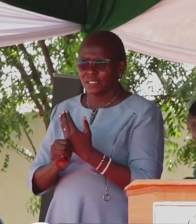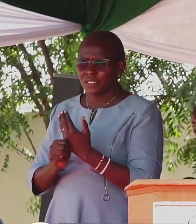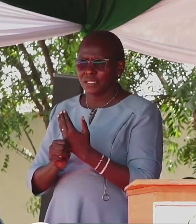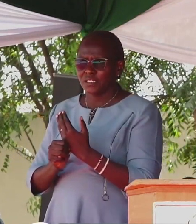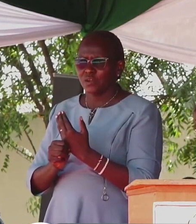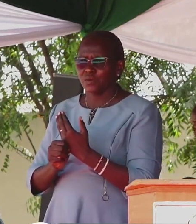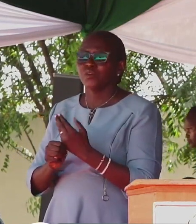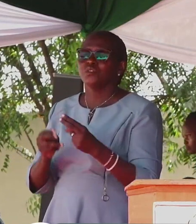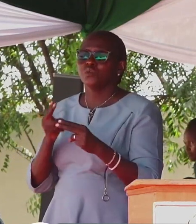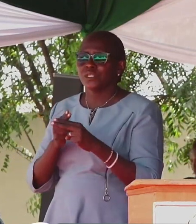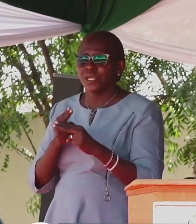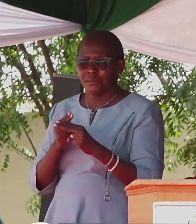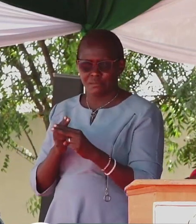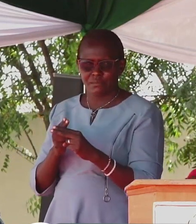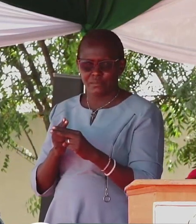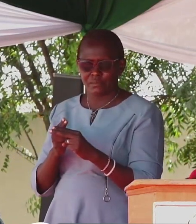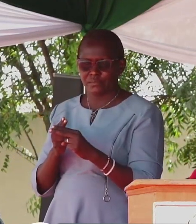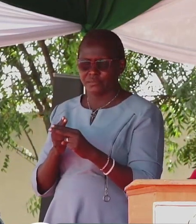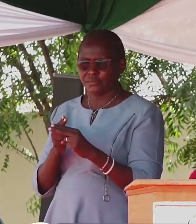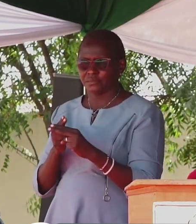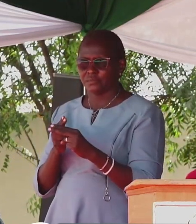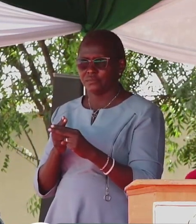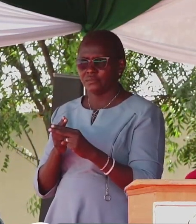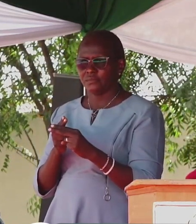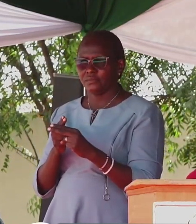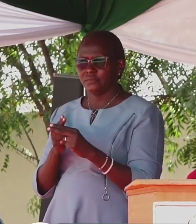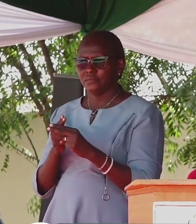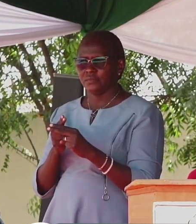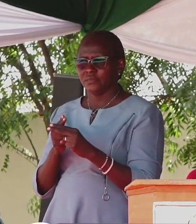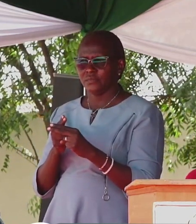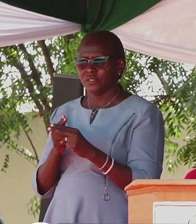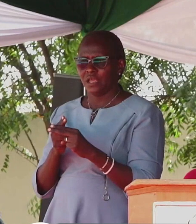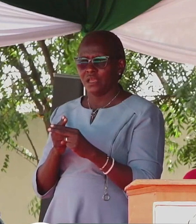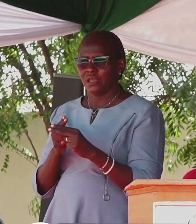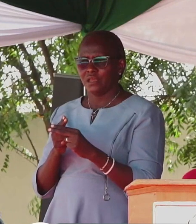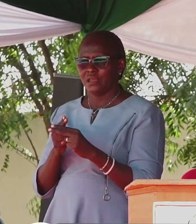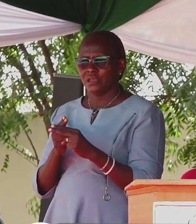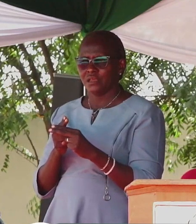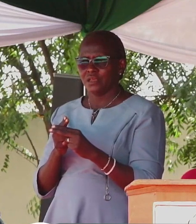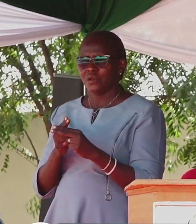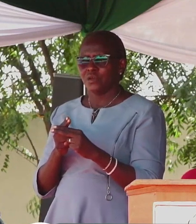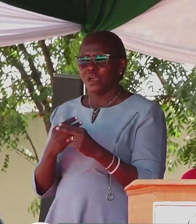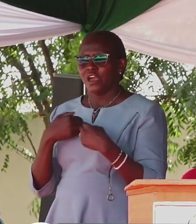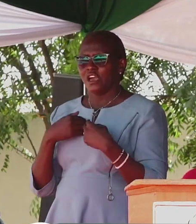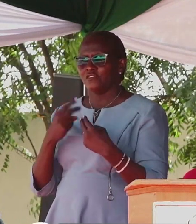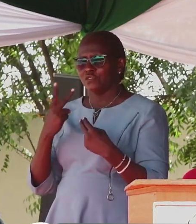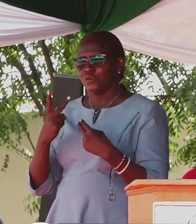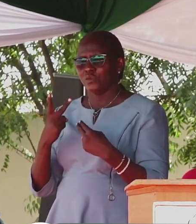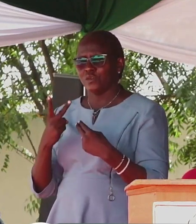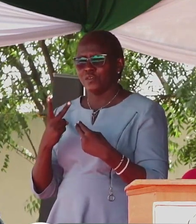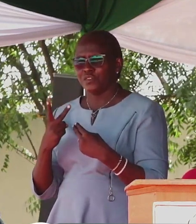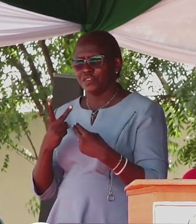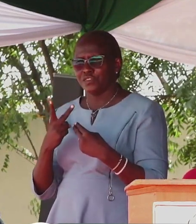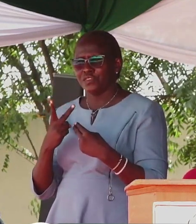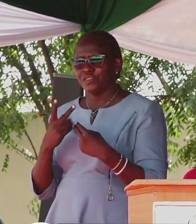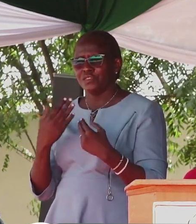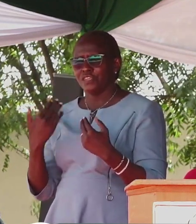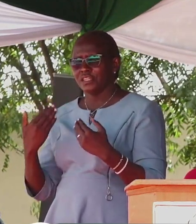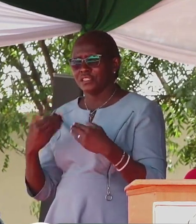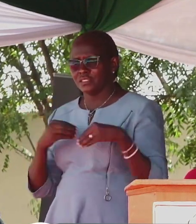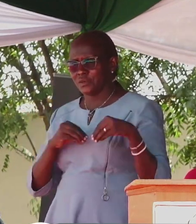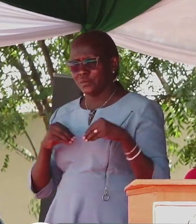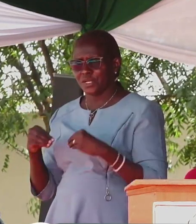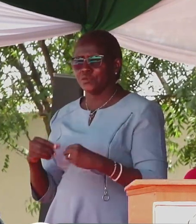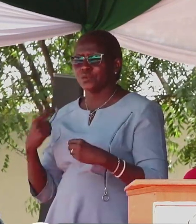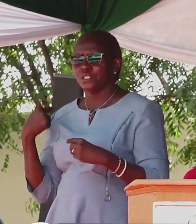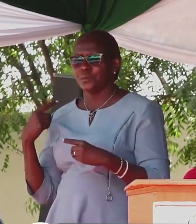that, of course, that are not here. I've been mentioned before. We have two things that maybe you are doing that I have not heard from other counties. One